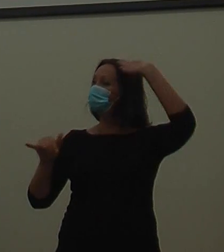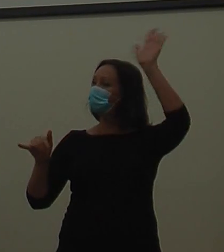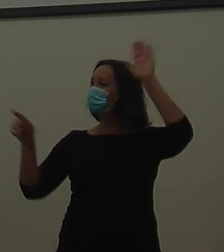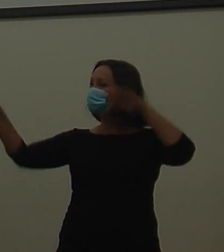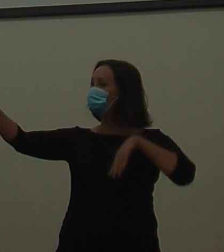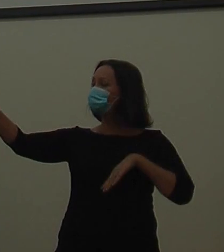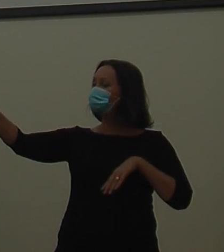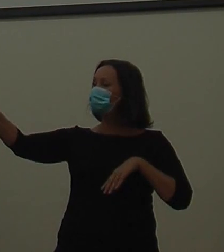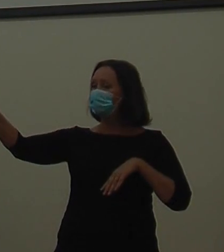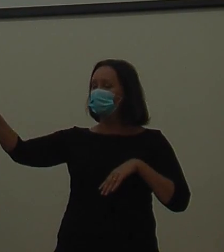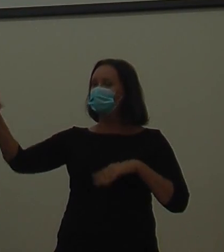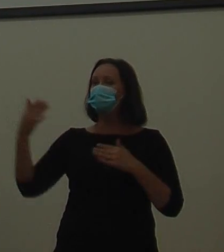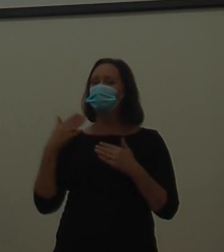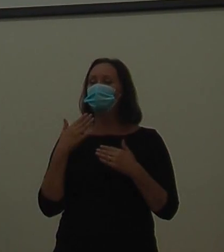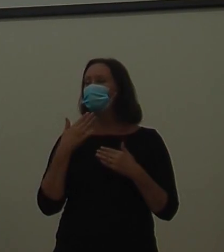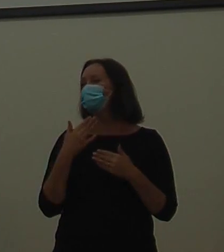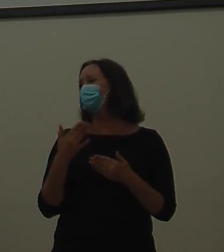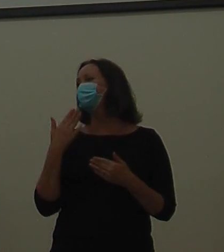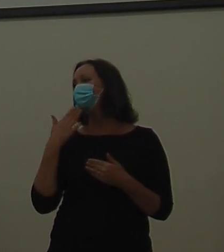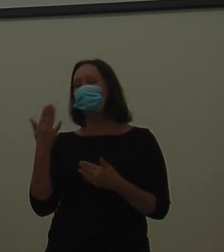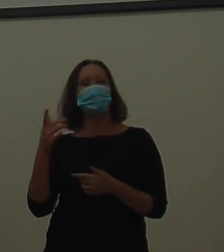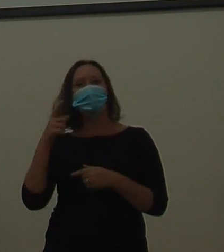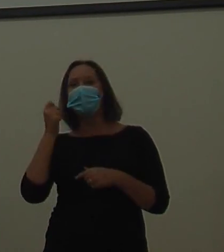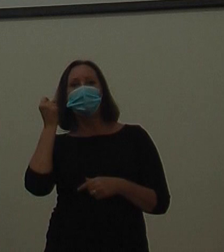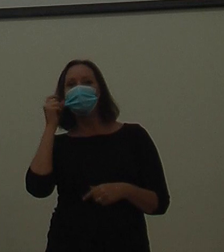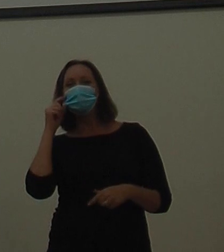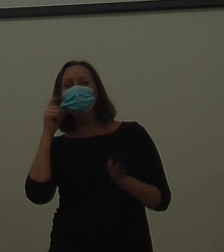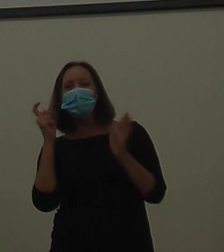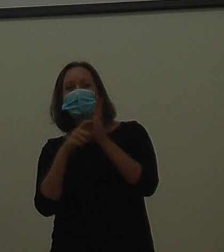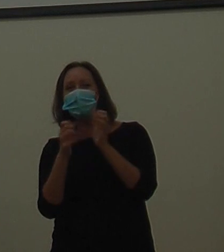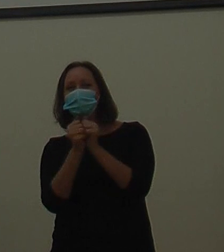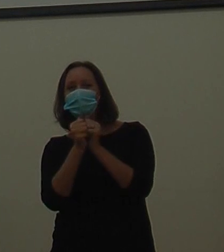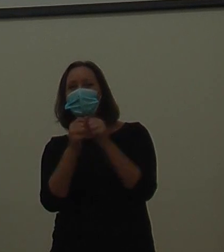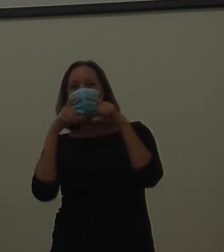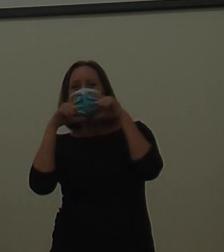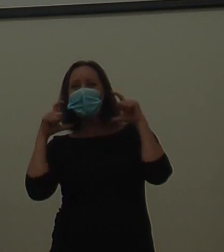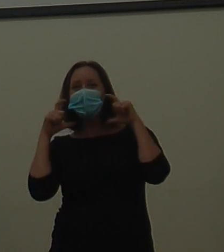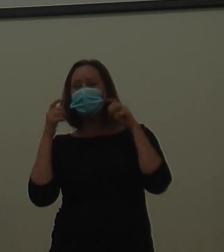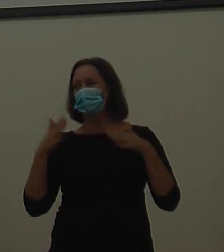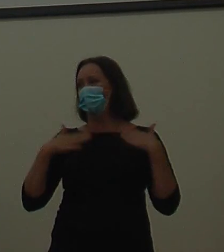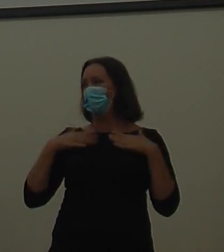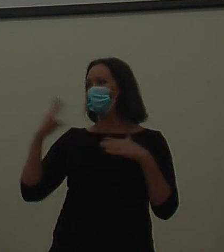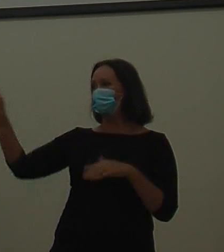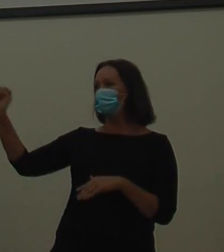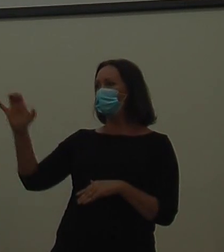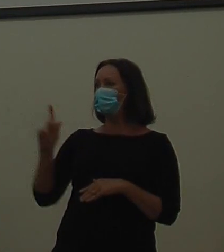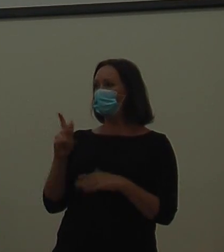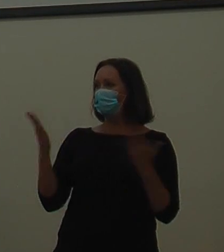people might not know who you are under your mask. We're glad she's back.